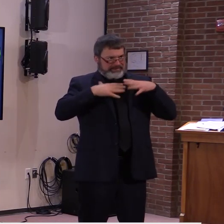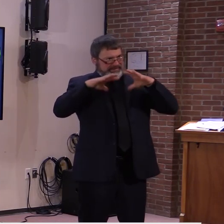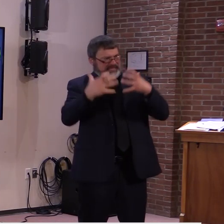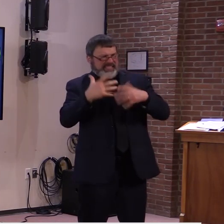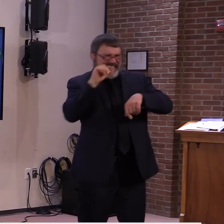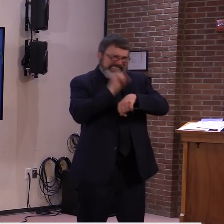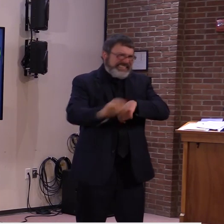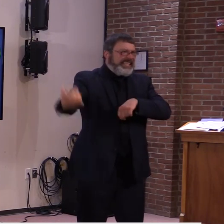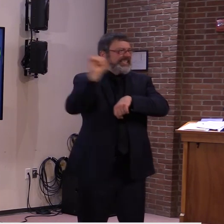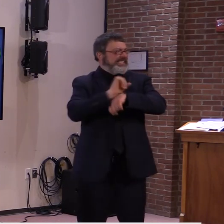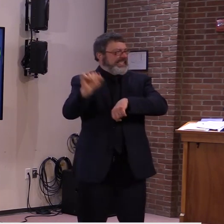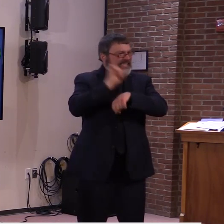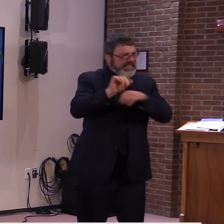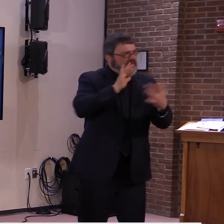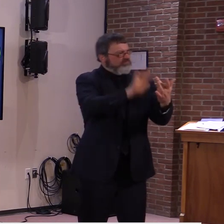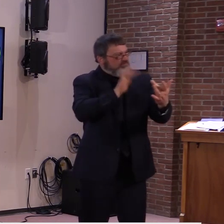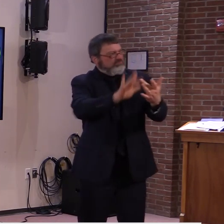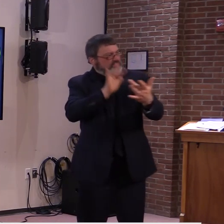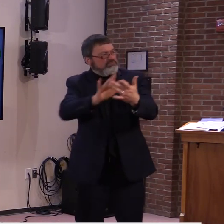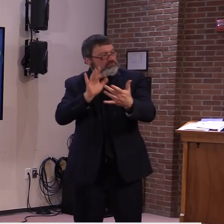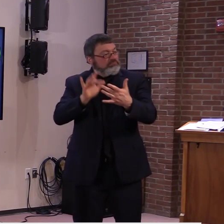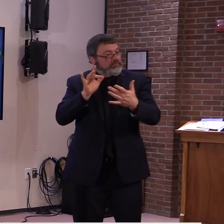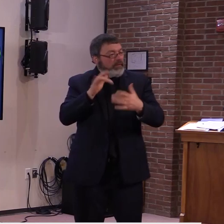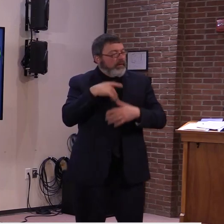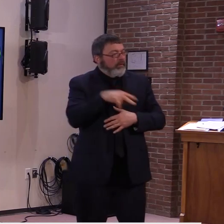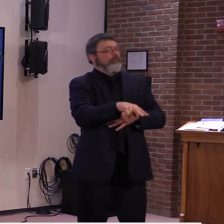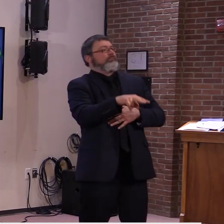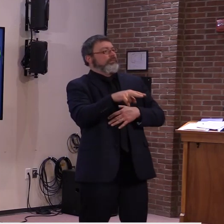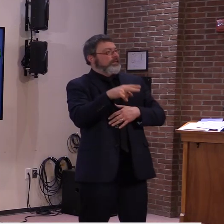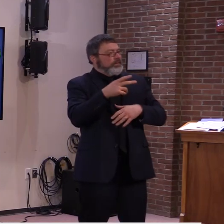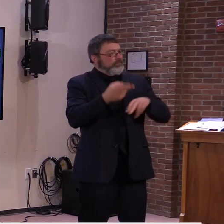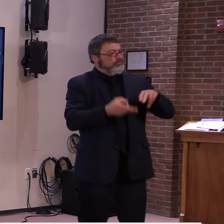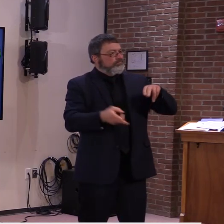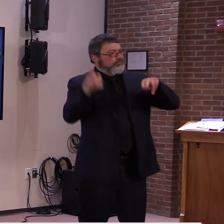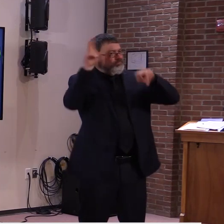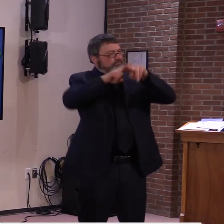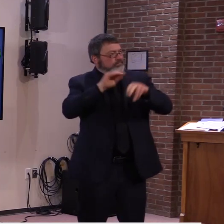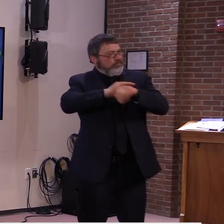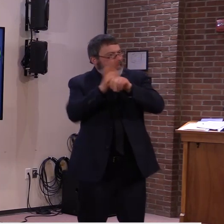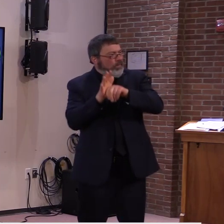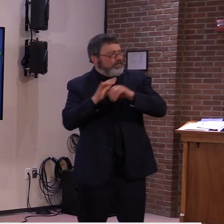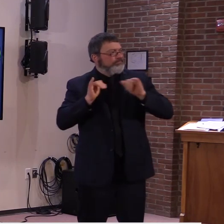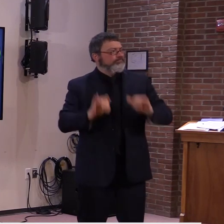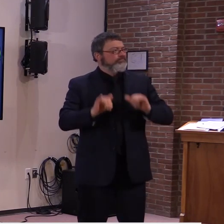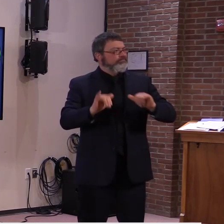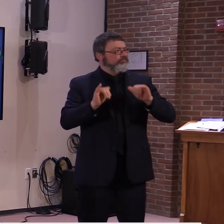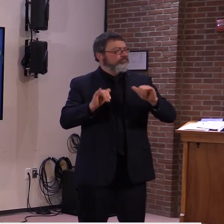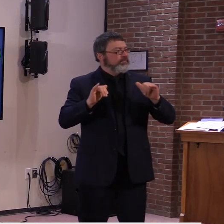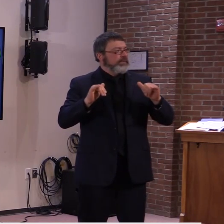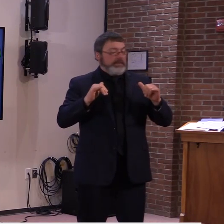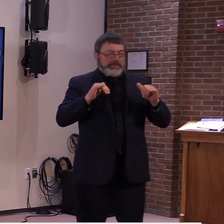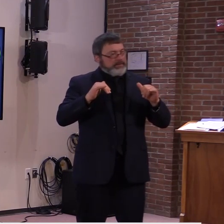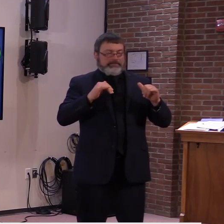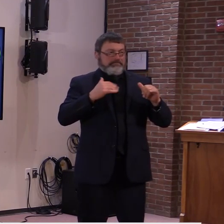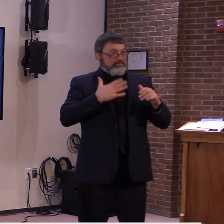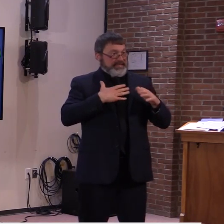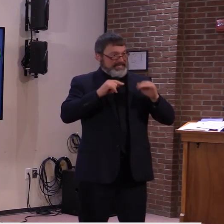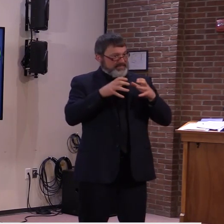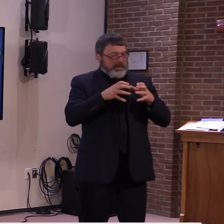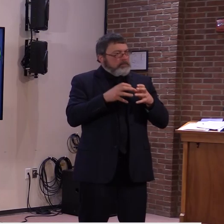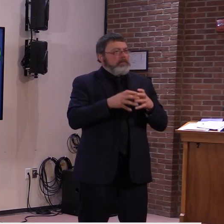we see case counts continue to increase across the country and the state, we're bringing on more staff to assist in this effort. We are